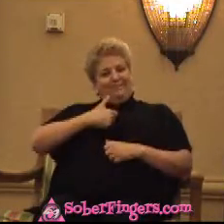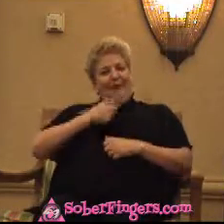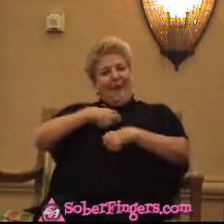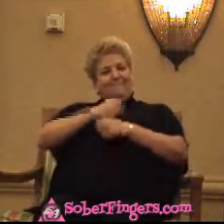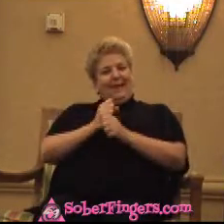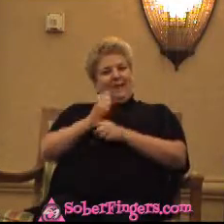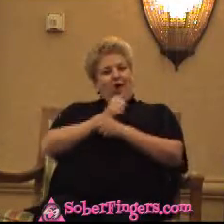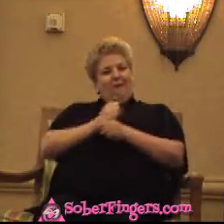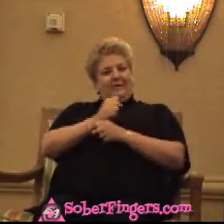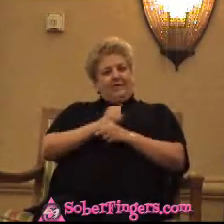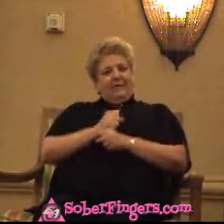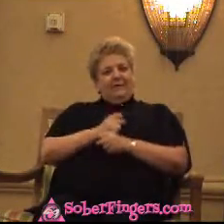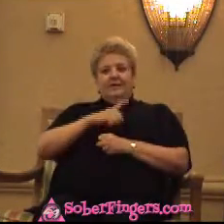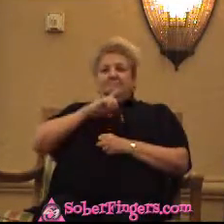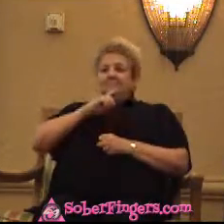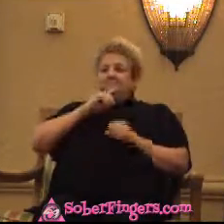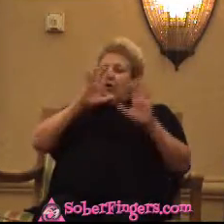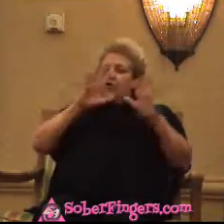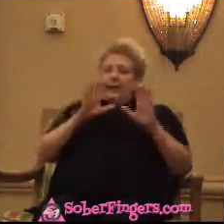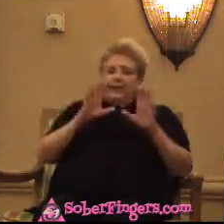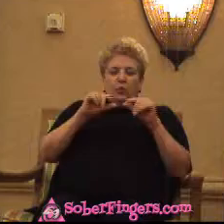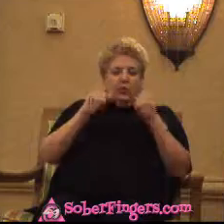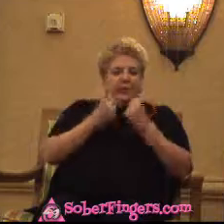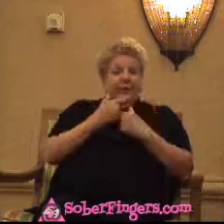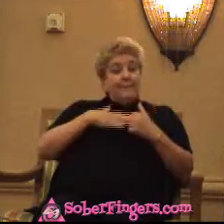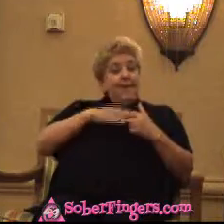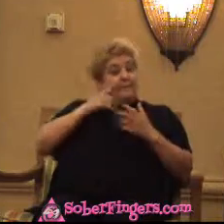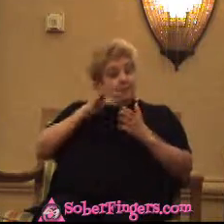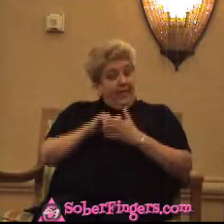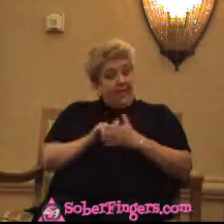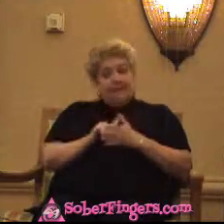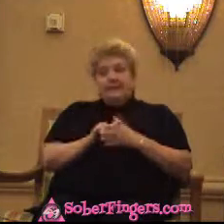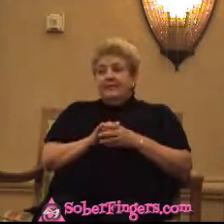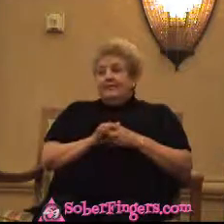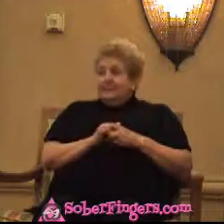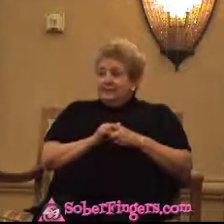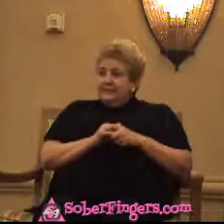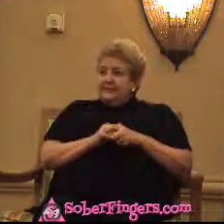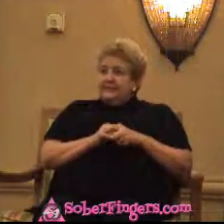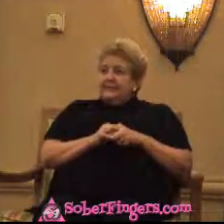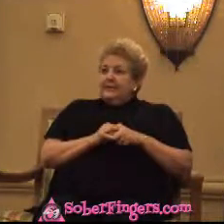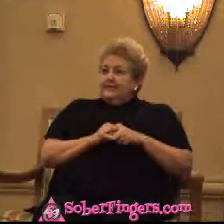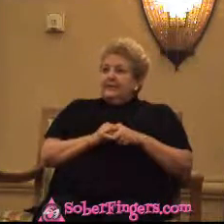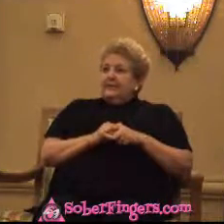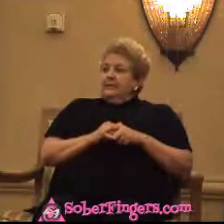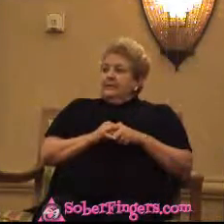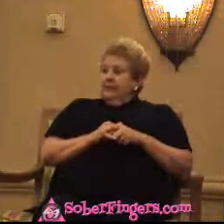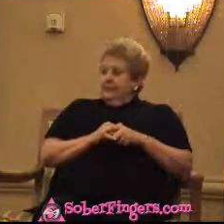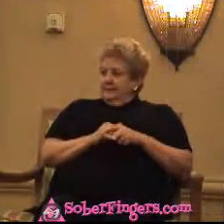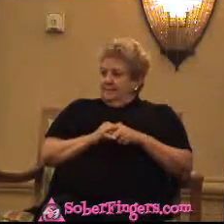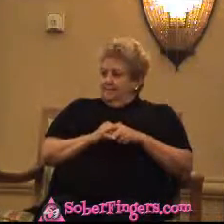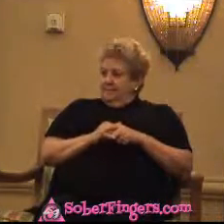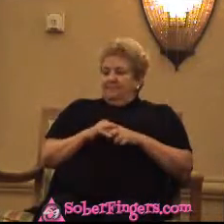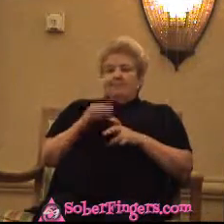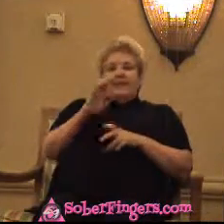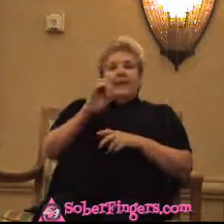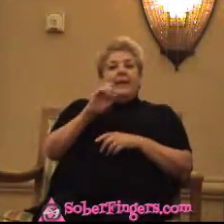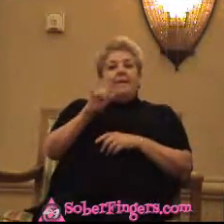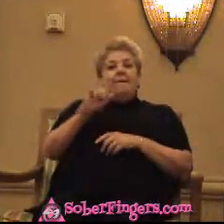But it's a great group, and I'm happy for that. And Betty Ann got Sally, Keith's wife, for her sponsor. And we started